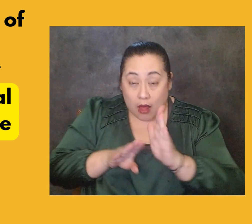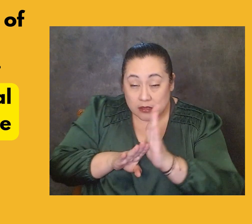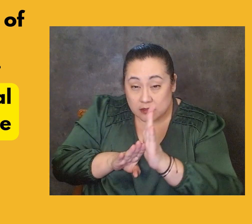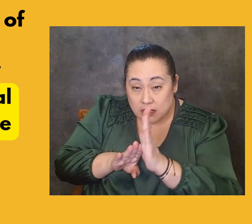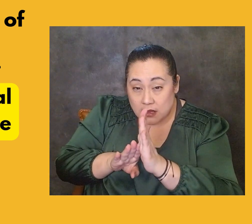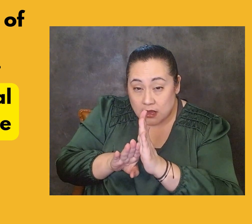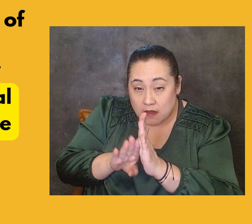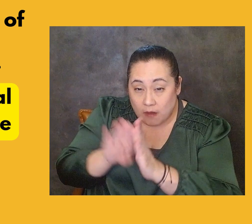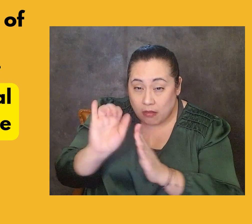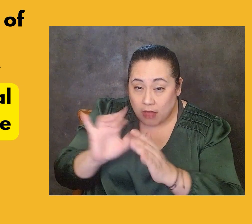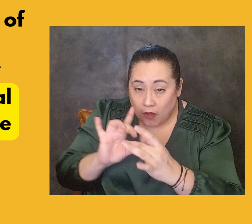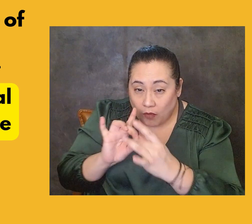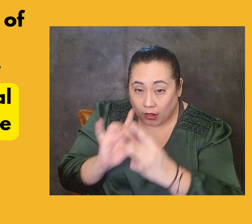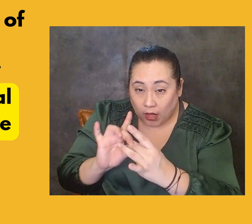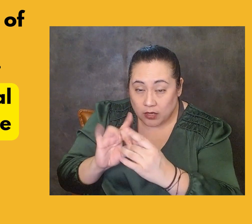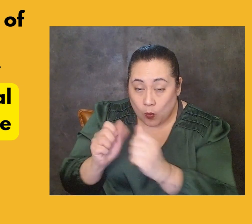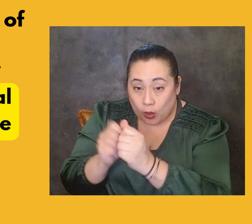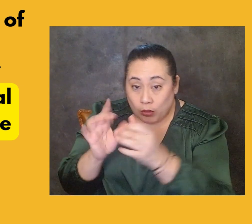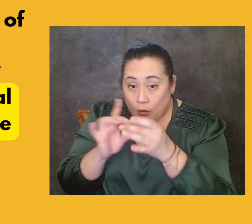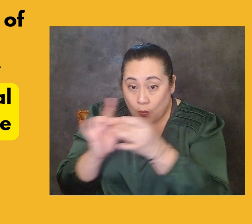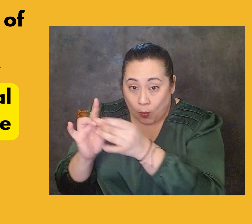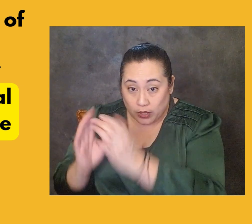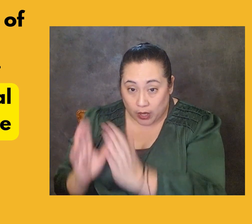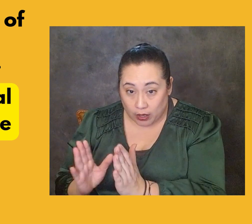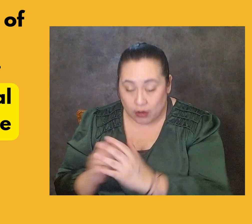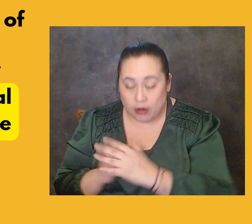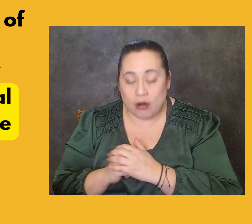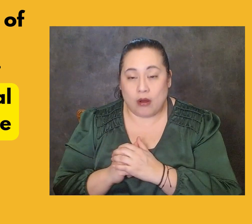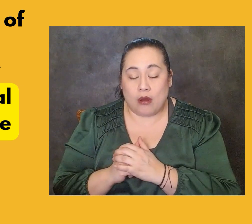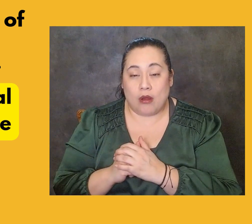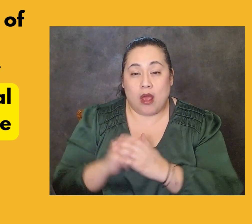While you're developing that relationship with the coordinator,